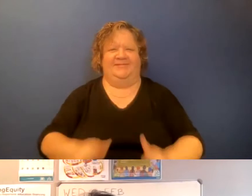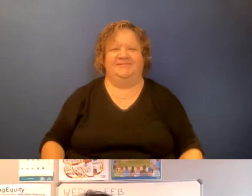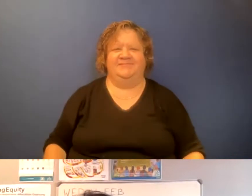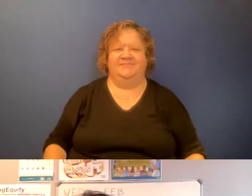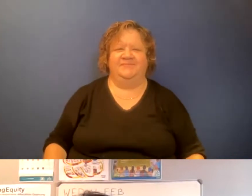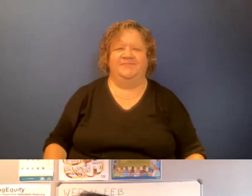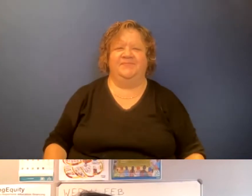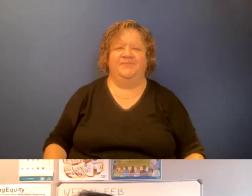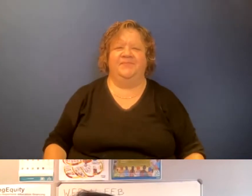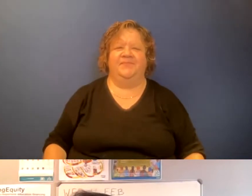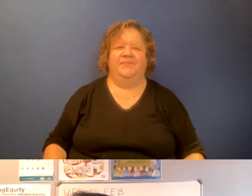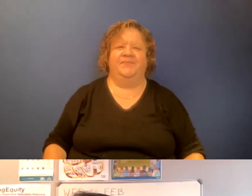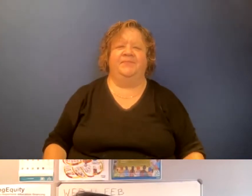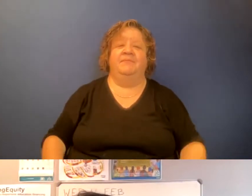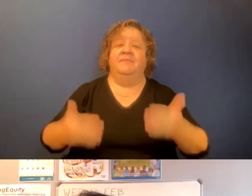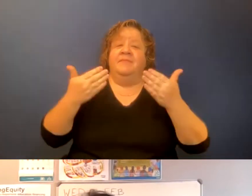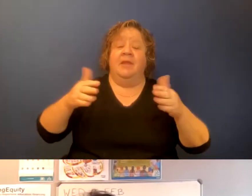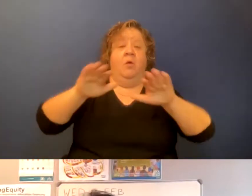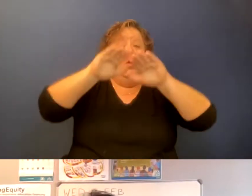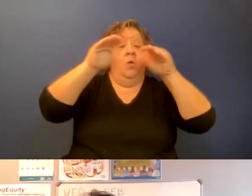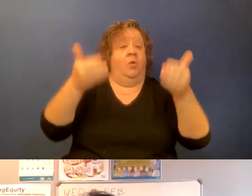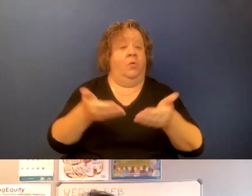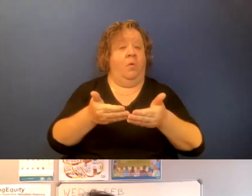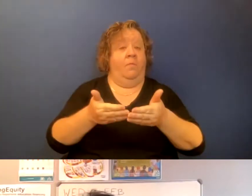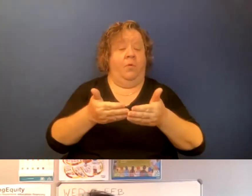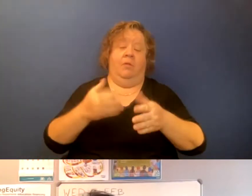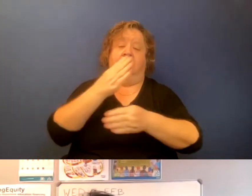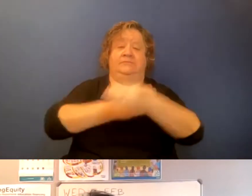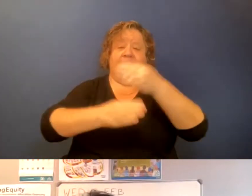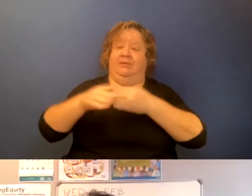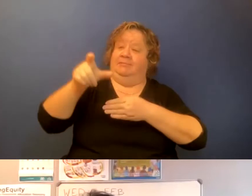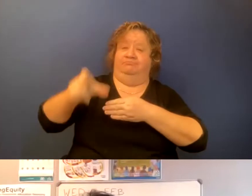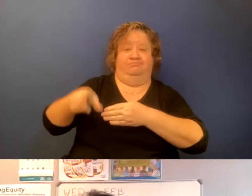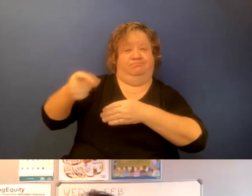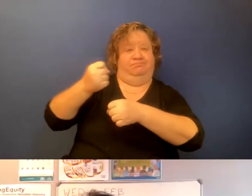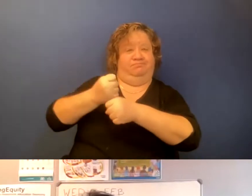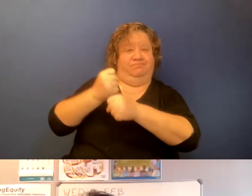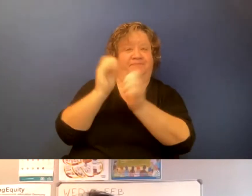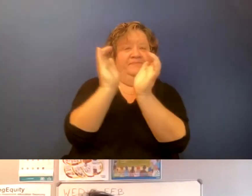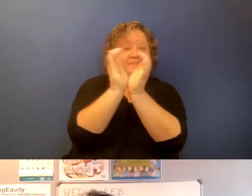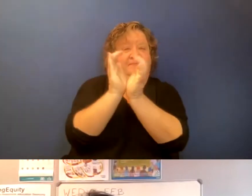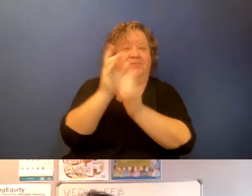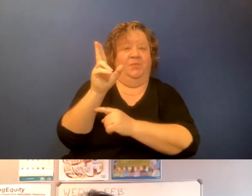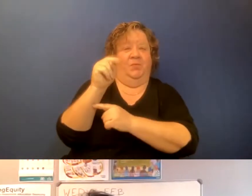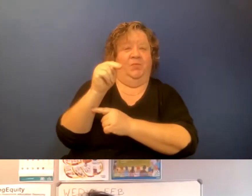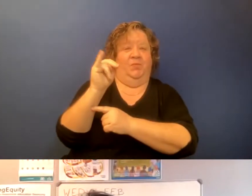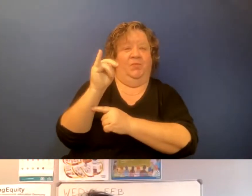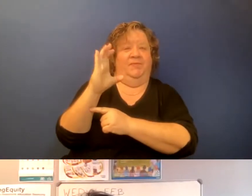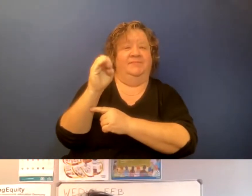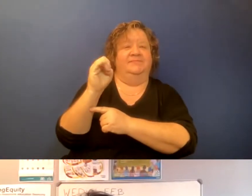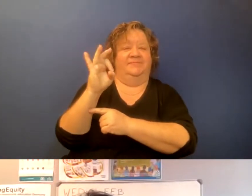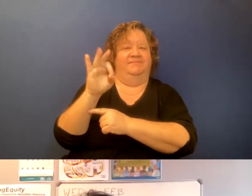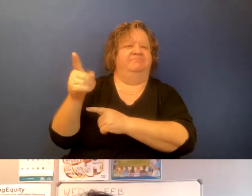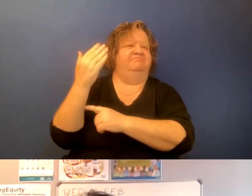Next message will be with Shirley Liu from Australia. She is a young disability advocate. Let's